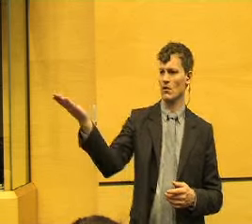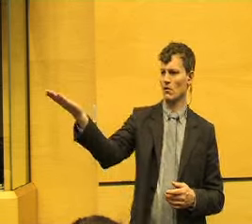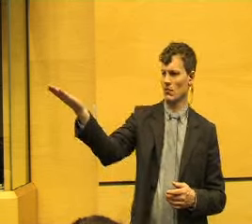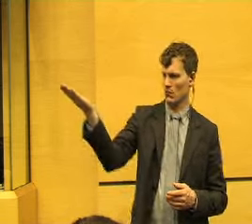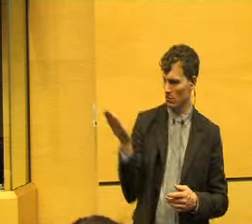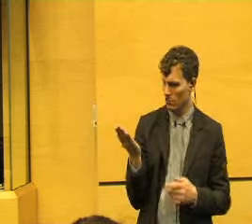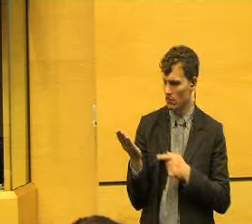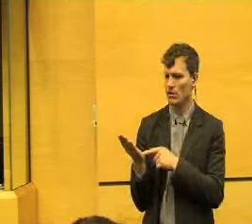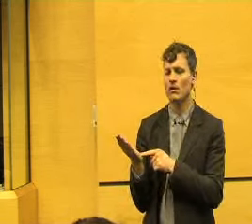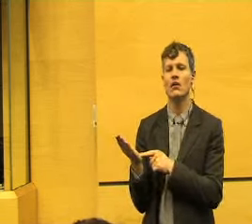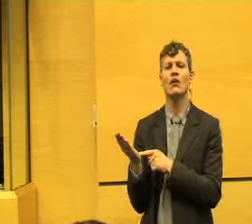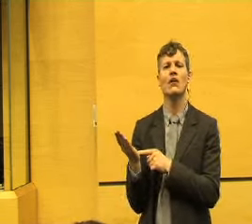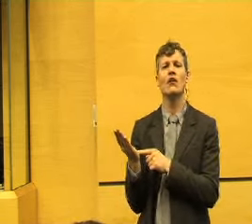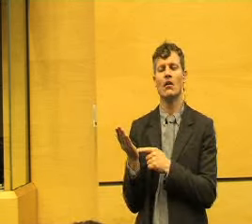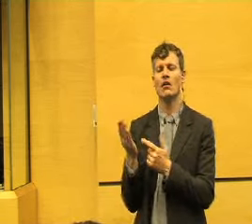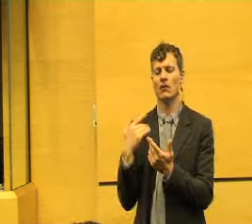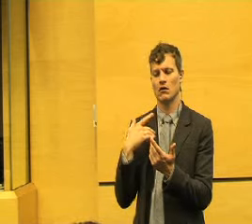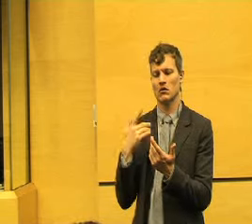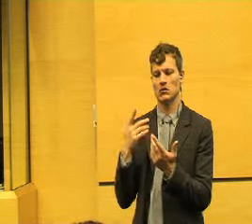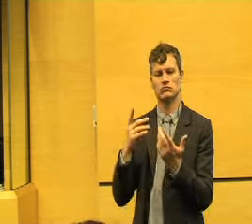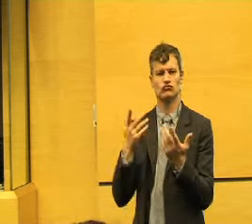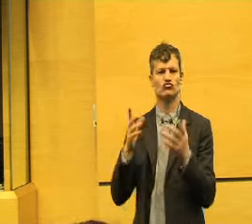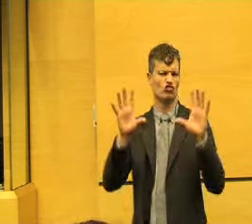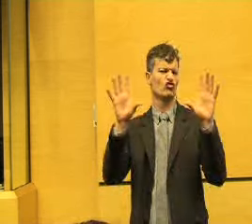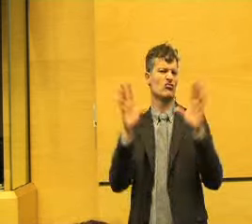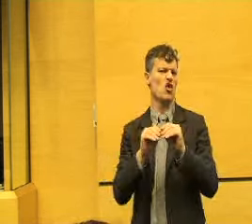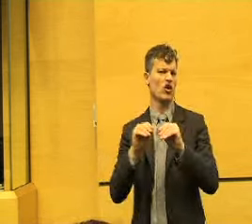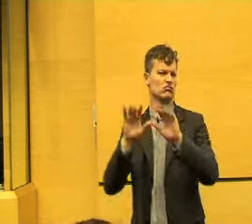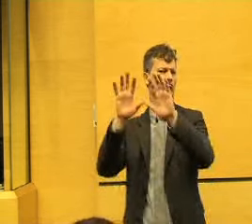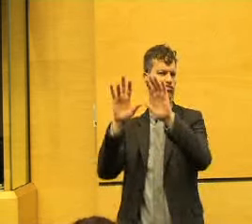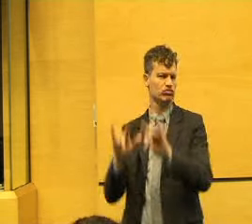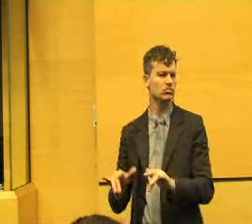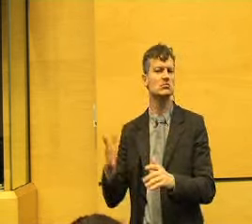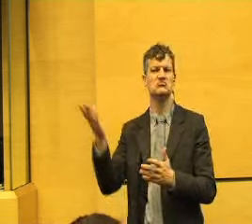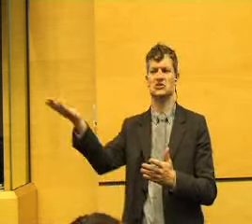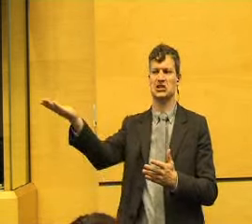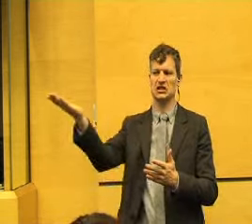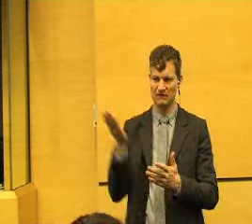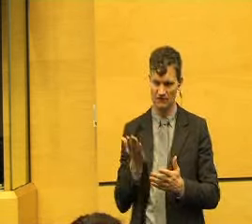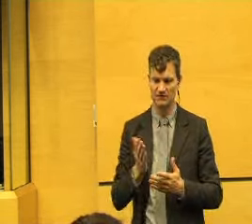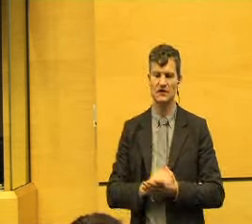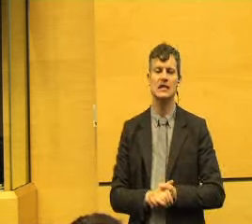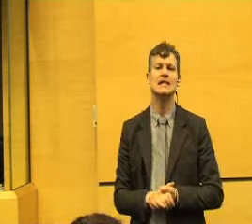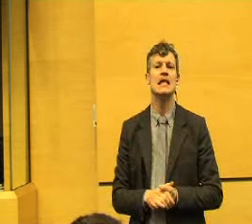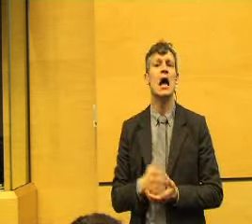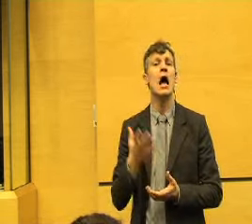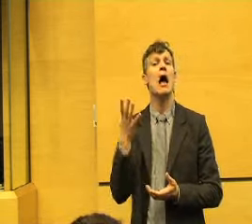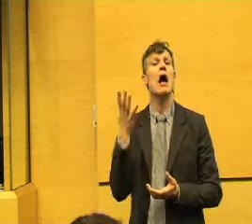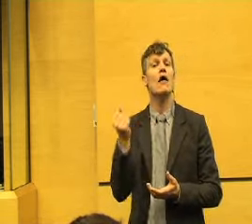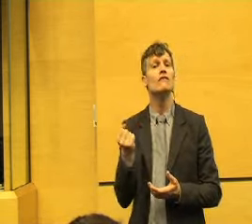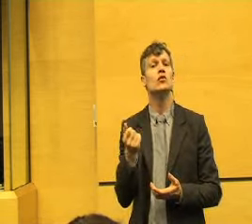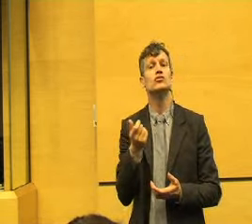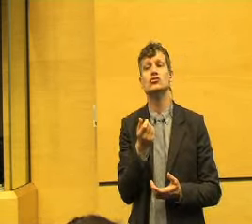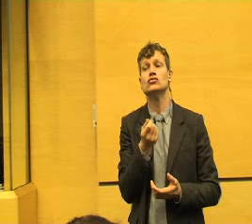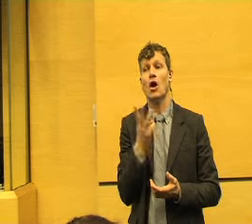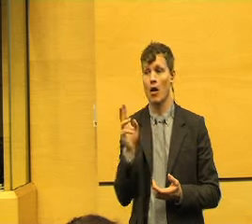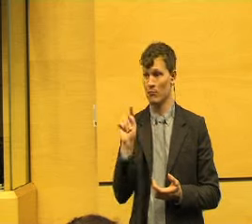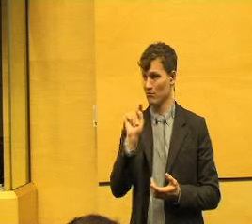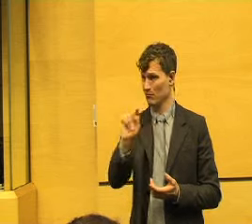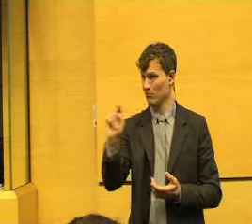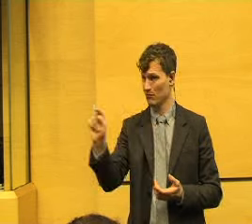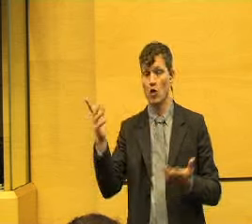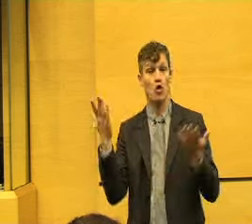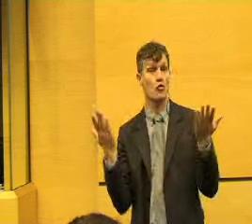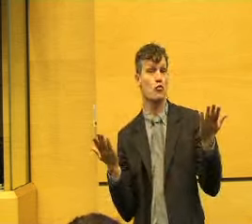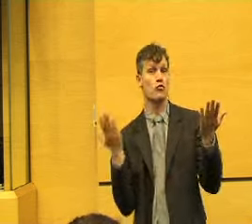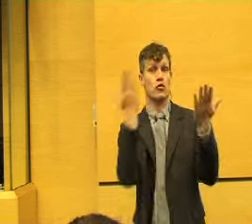to the relevant bodies, competent bodies, certain proposals to reform